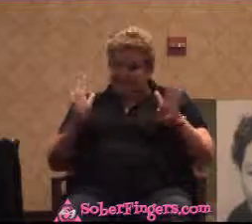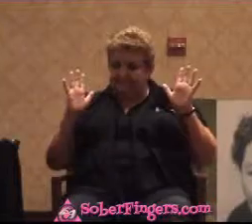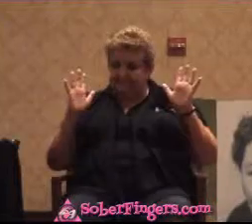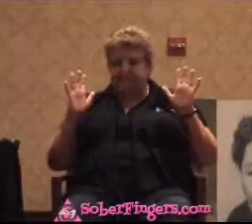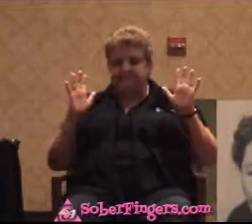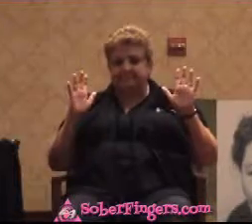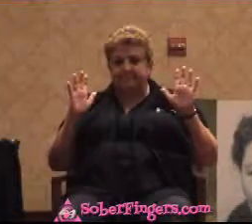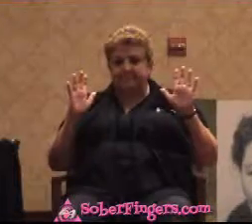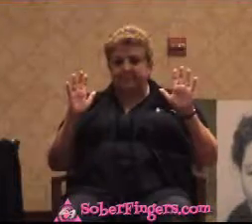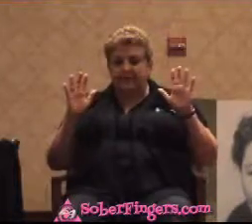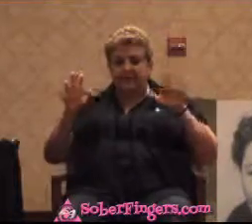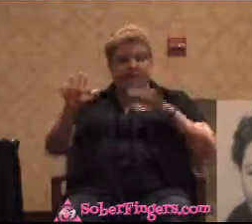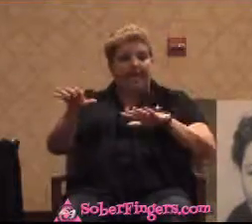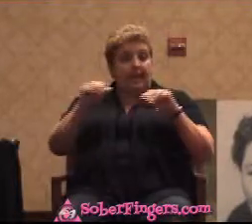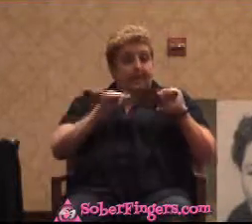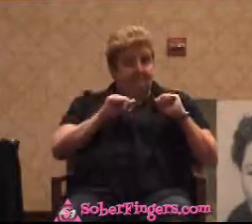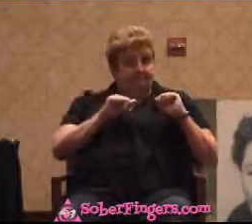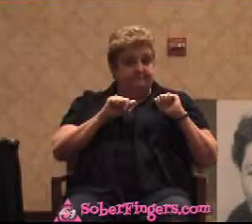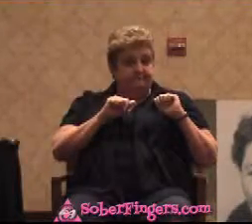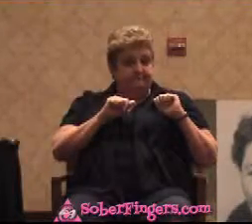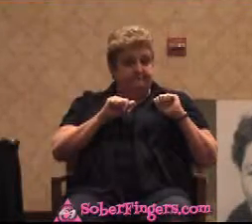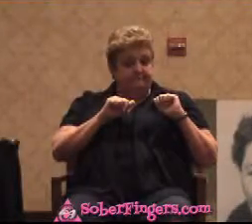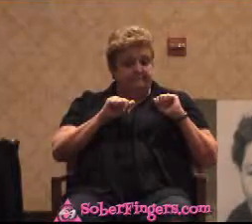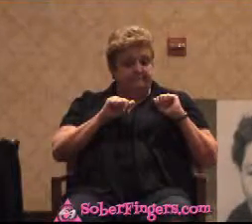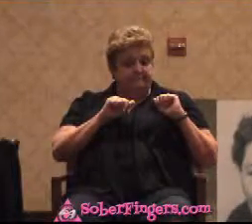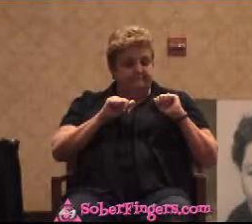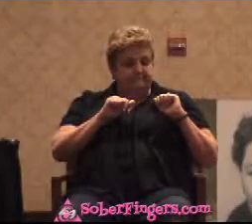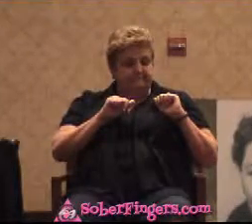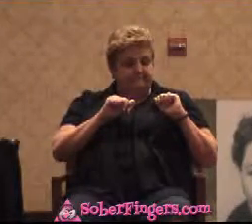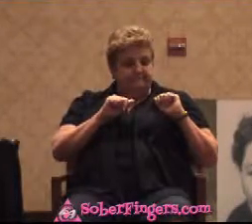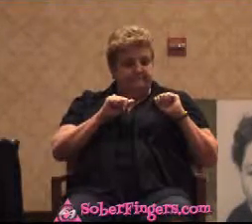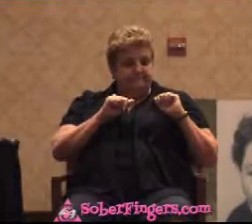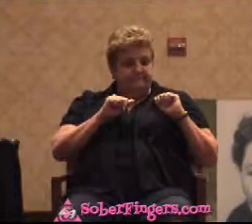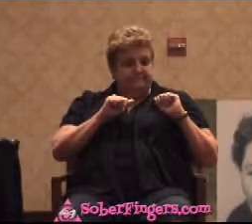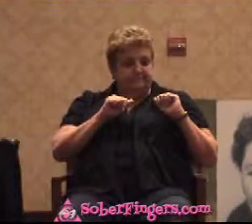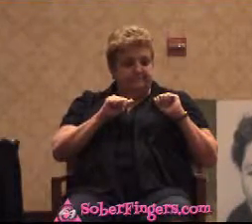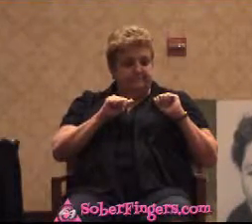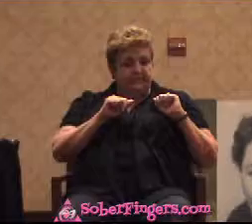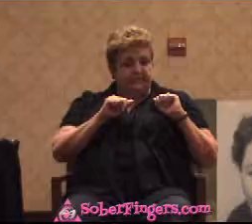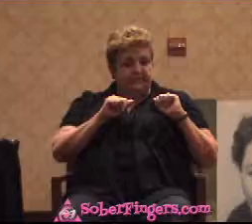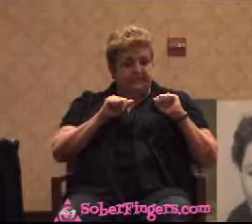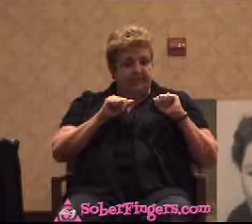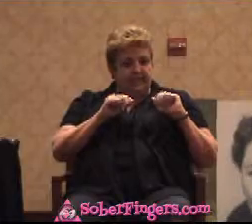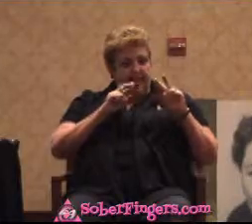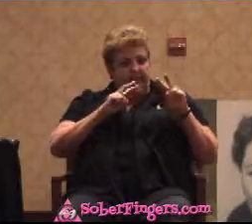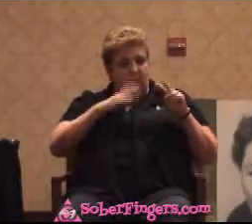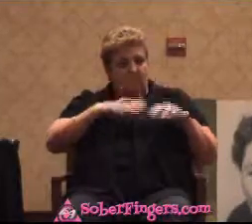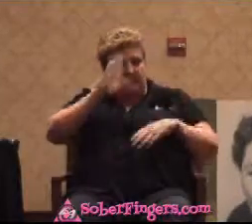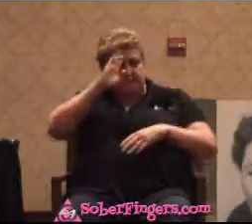And they left that penitentiary, and I watched my son leave the penitentiary through a slit this big.